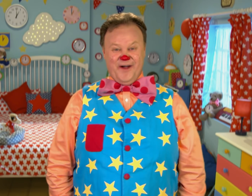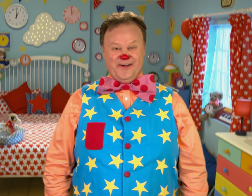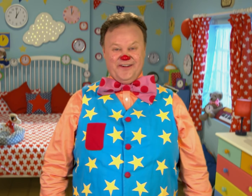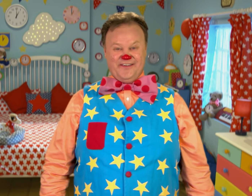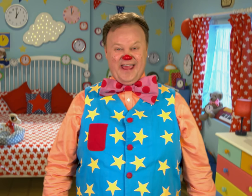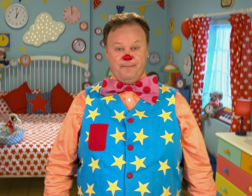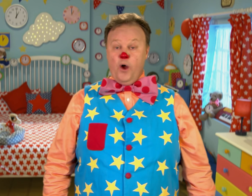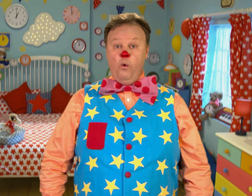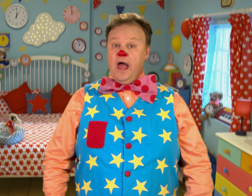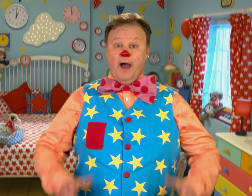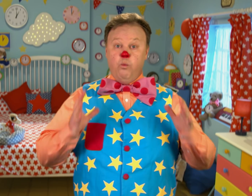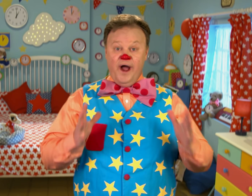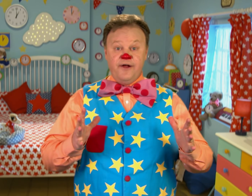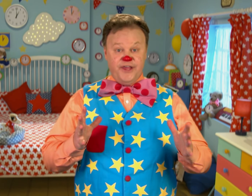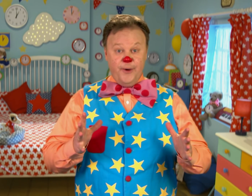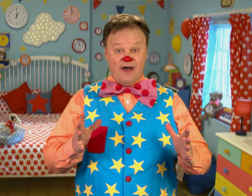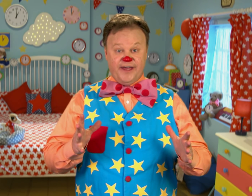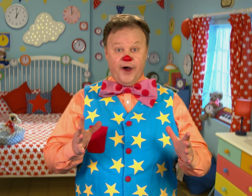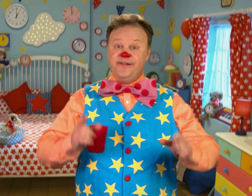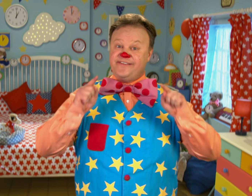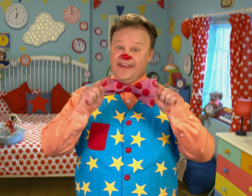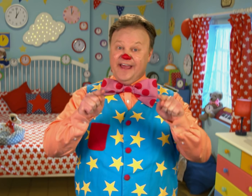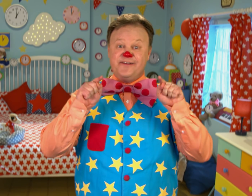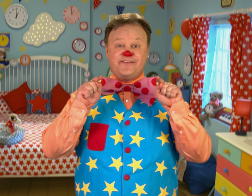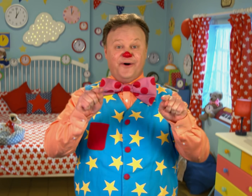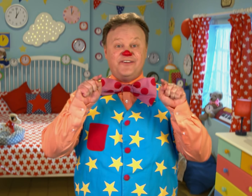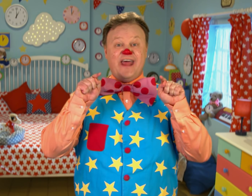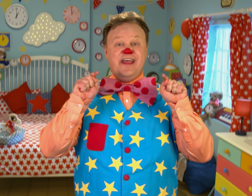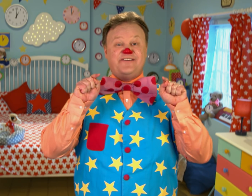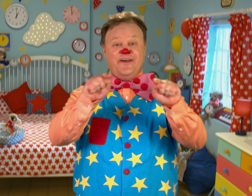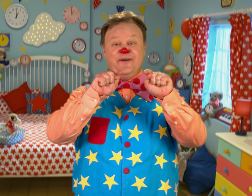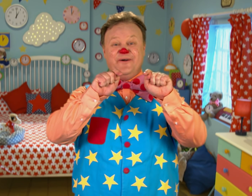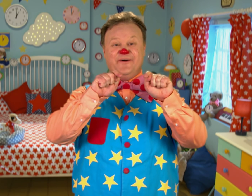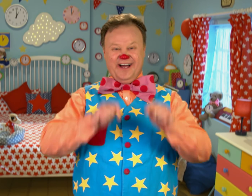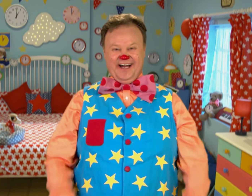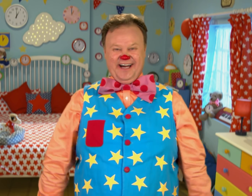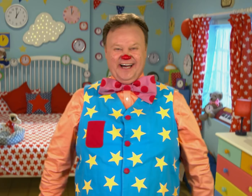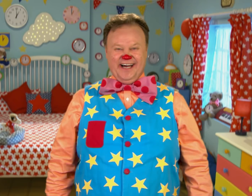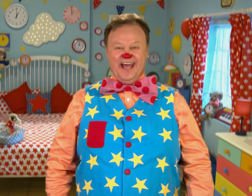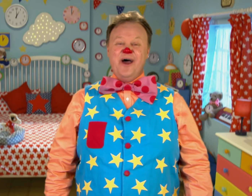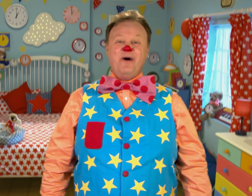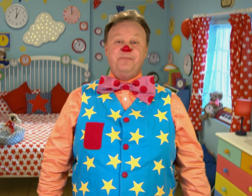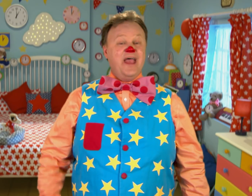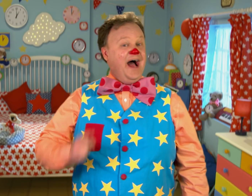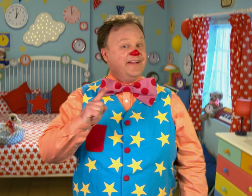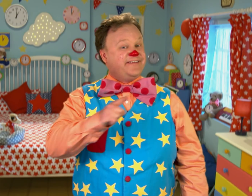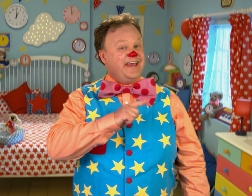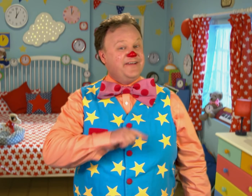joke, Dottie. Oh, and why don't you have a go at singing a song today too? Well, I'll see you